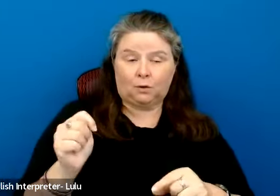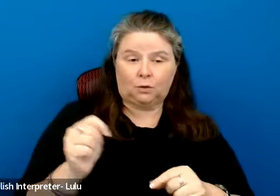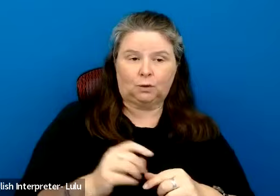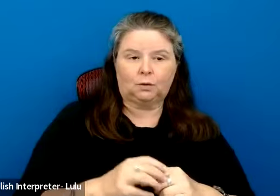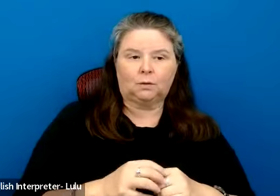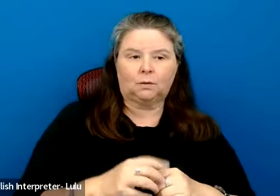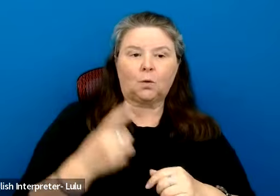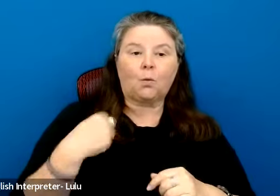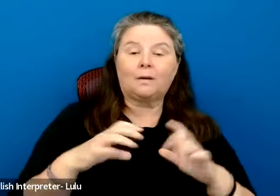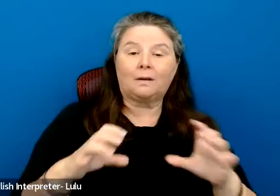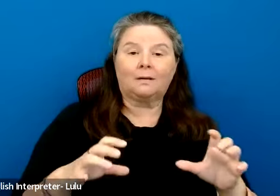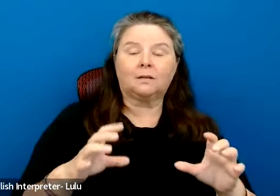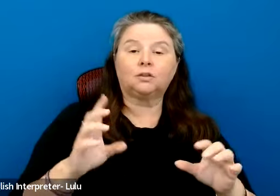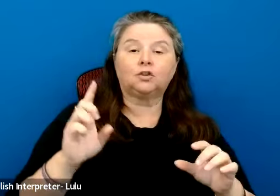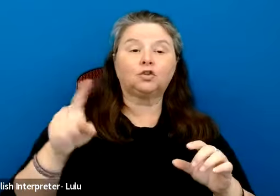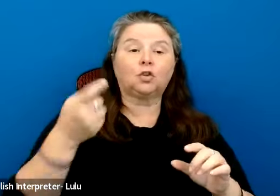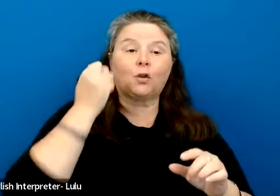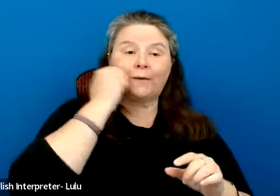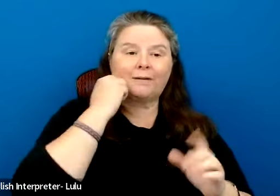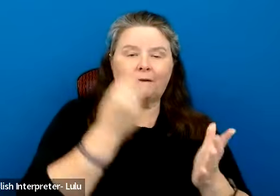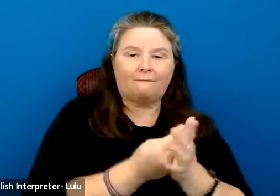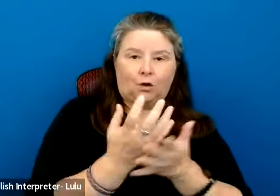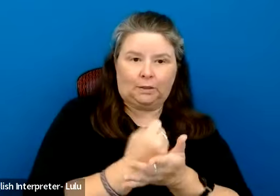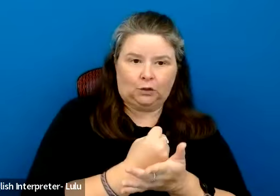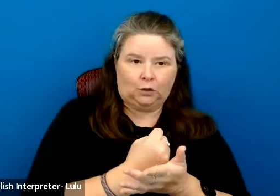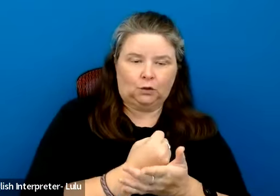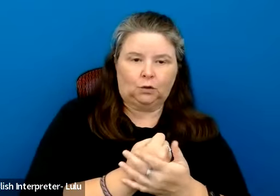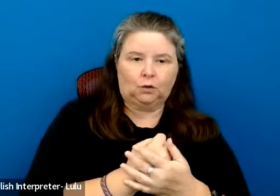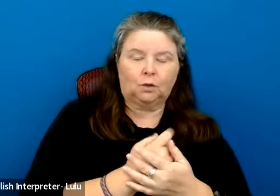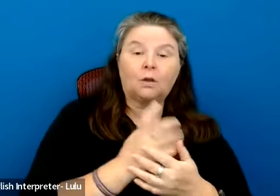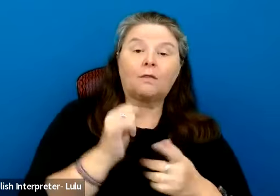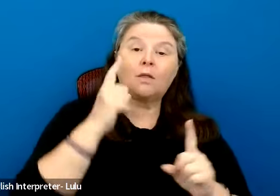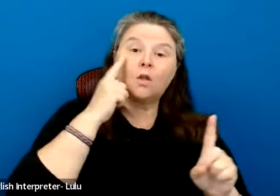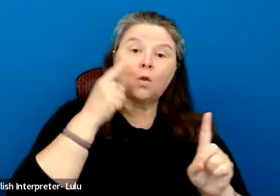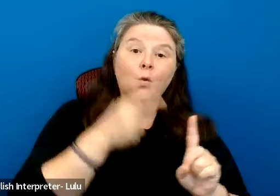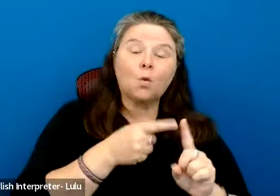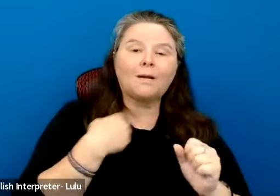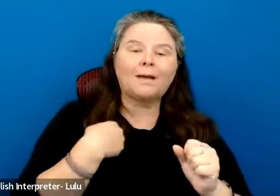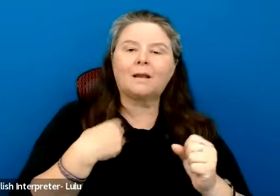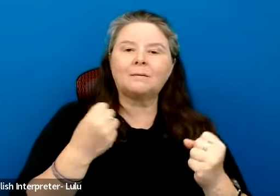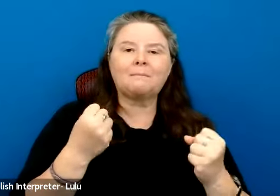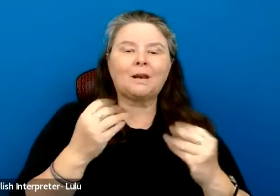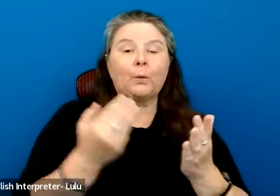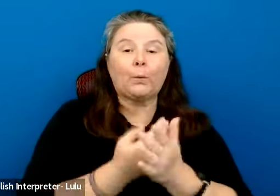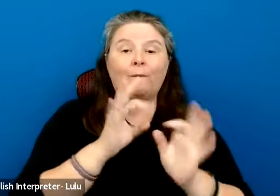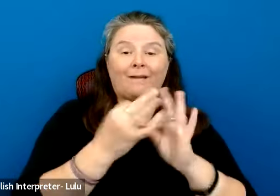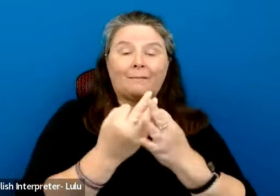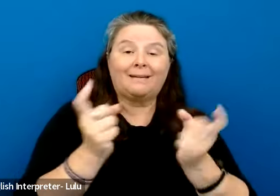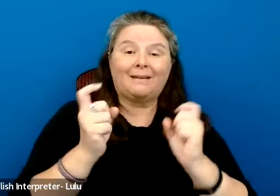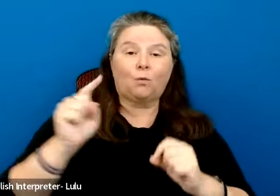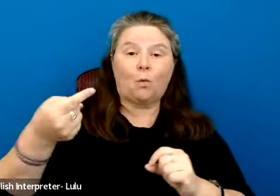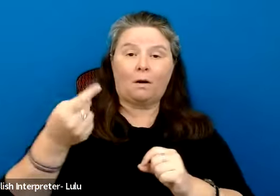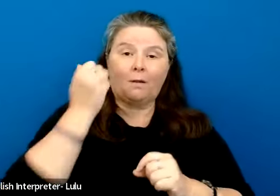September, we did the $1 a day fundraiser. The goal was to get as many new families giving $1 a